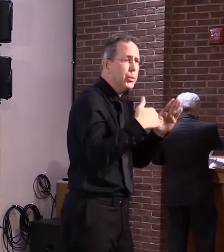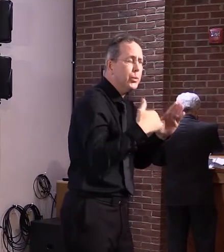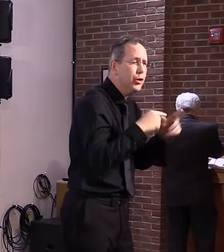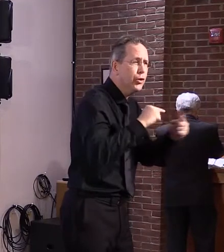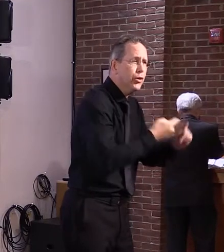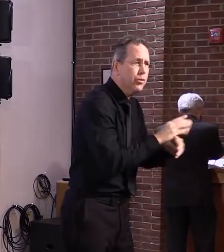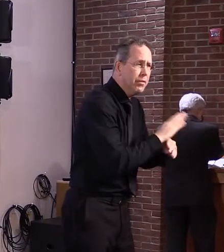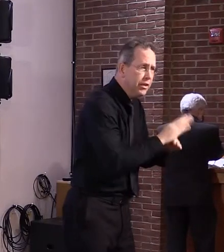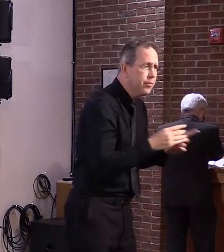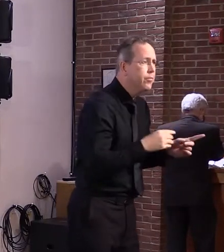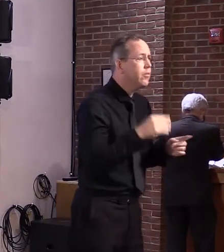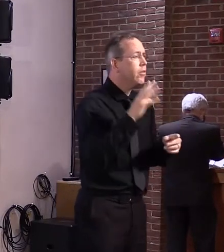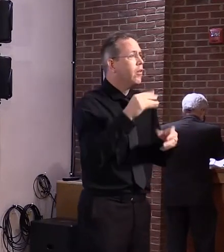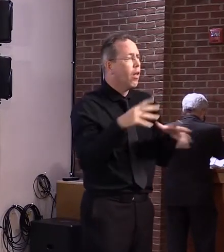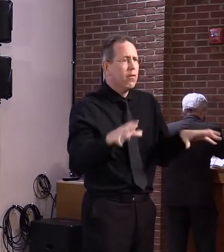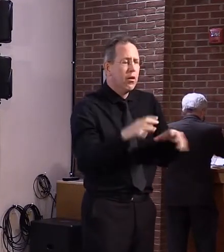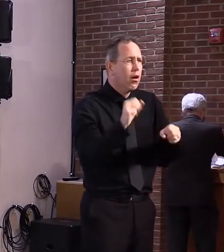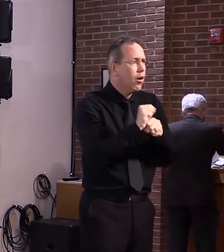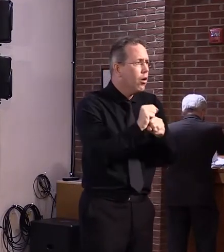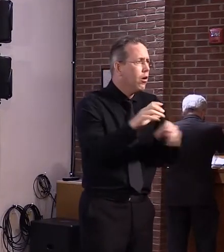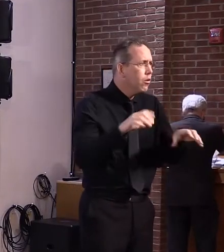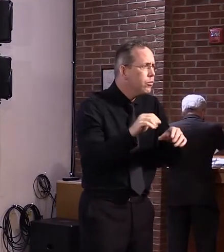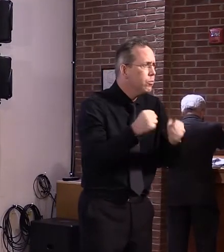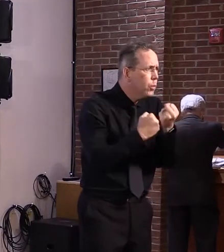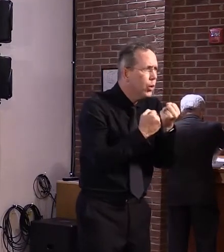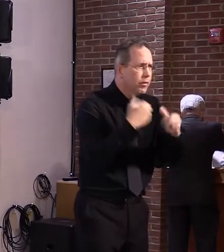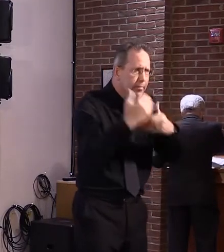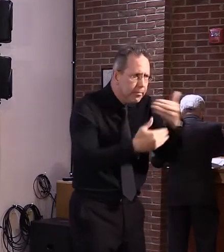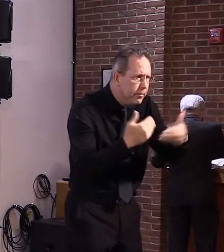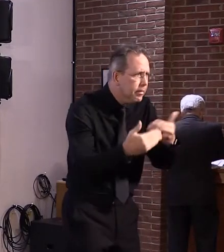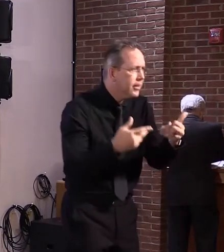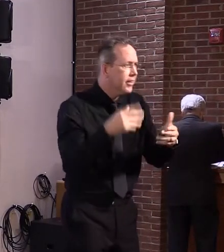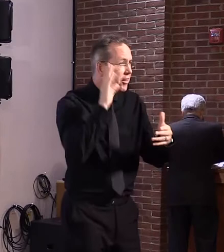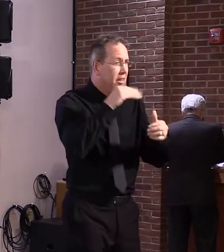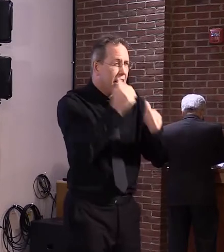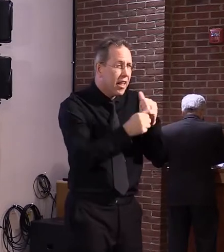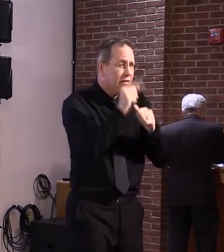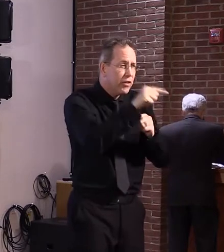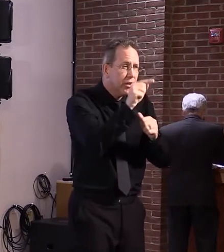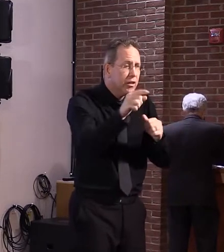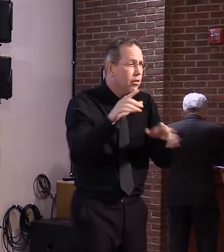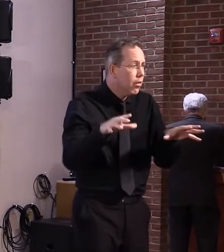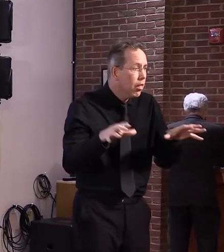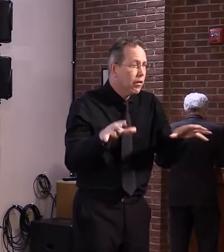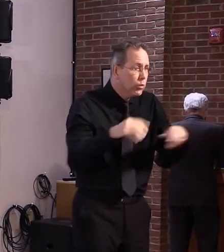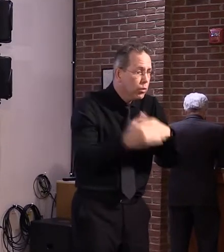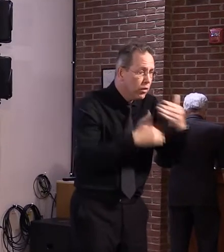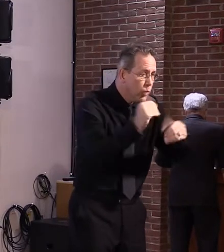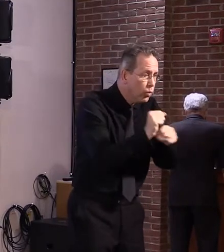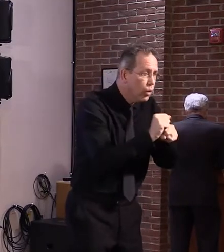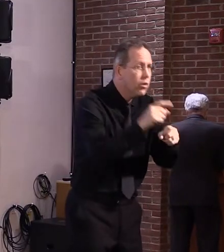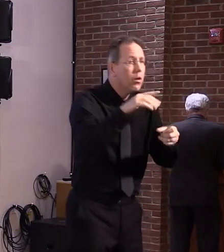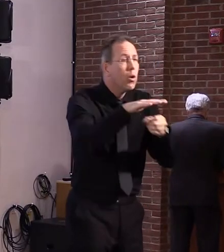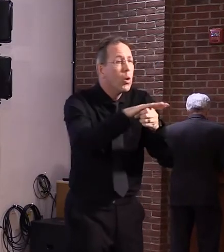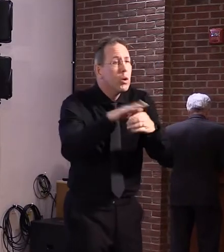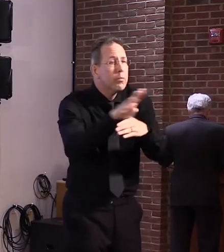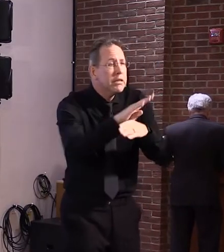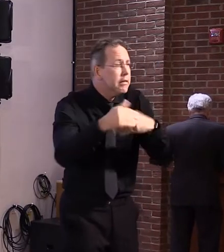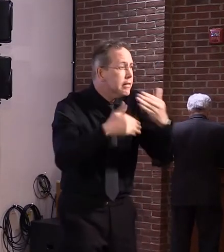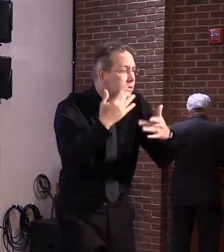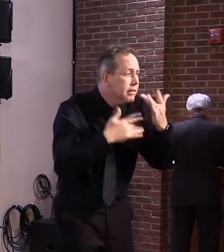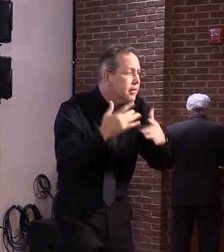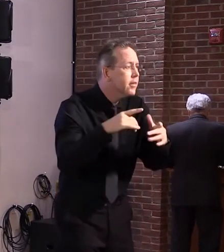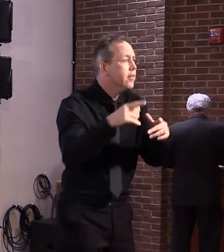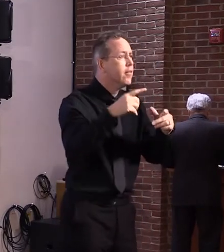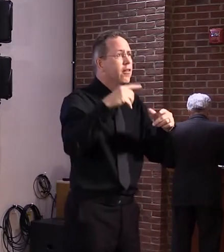of just about every agency in state government, plus local and federal partners, and has had an emotional toll that will